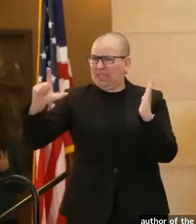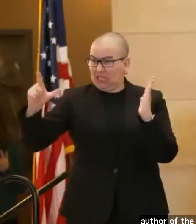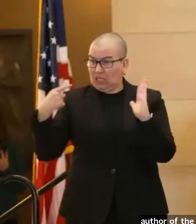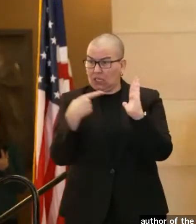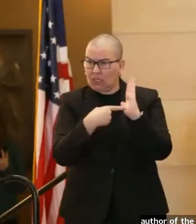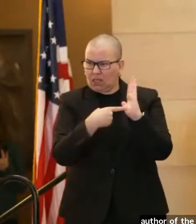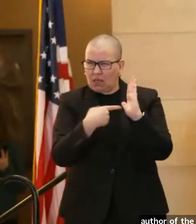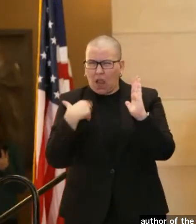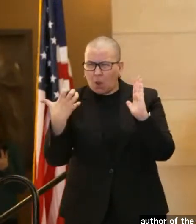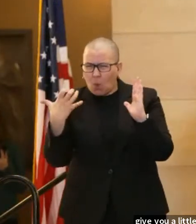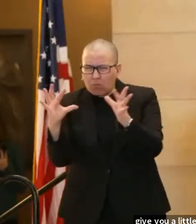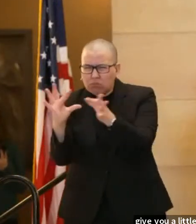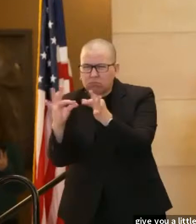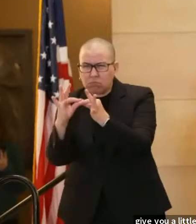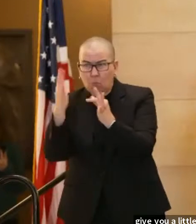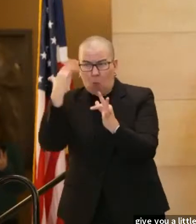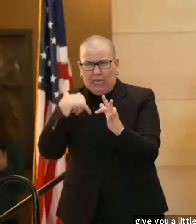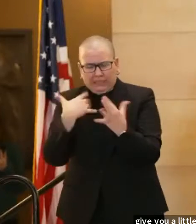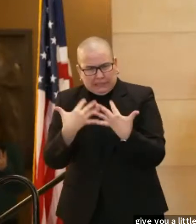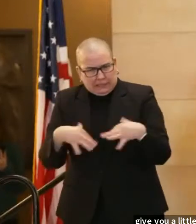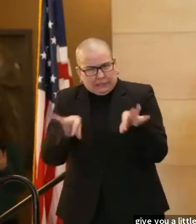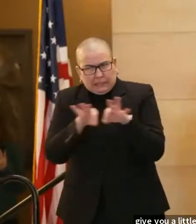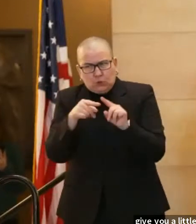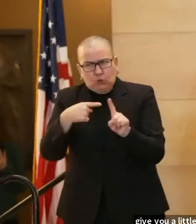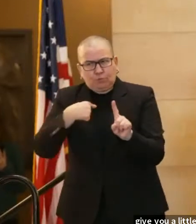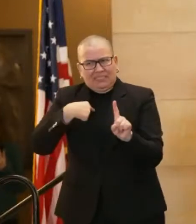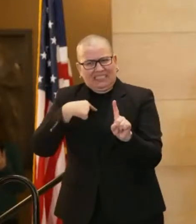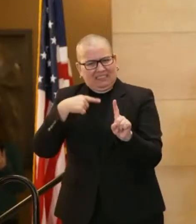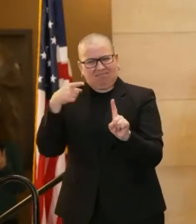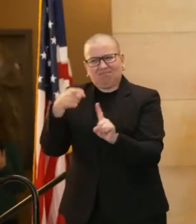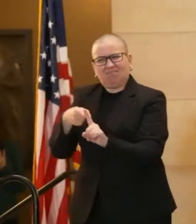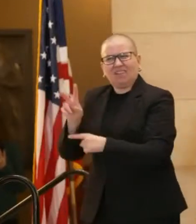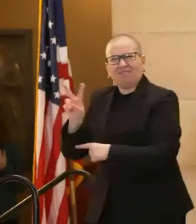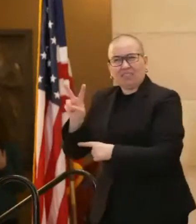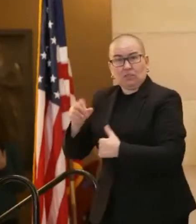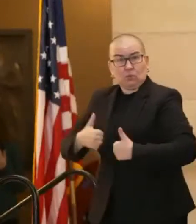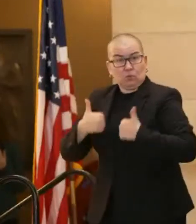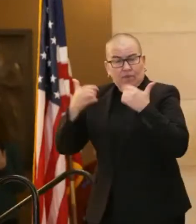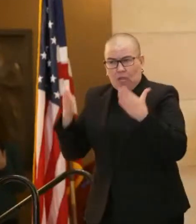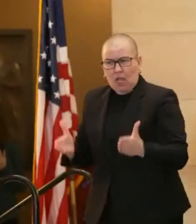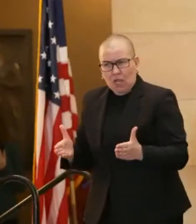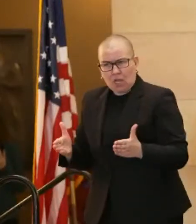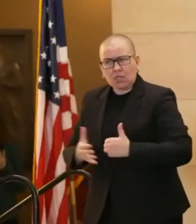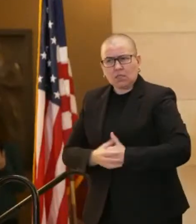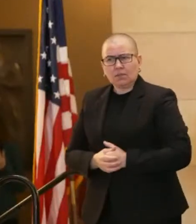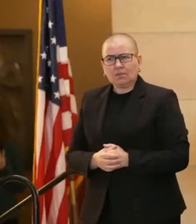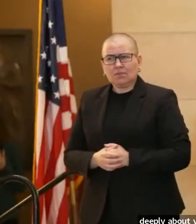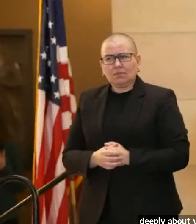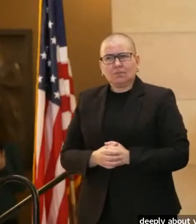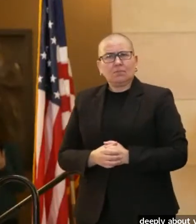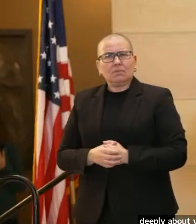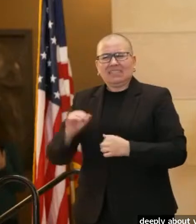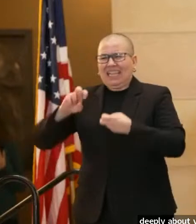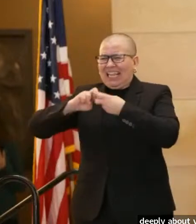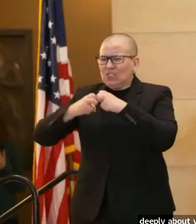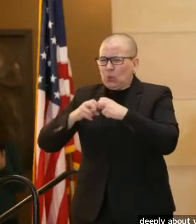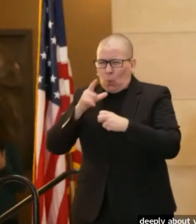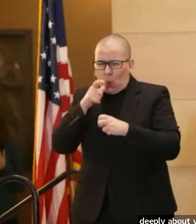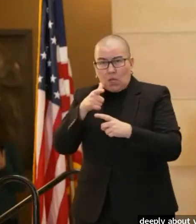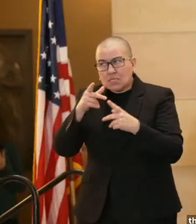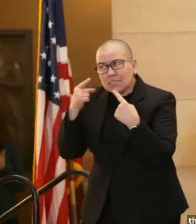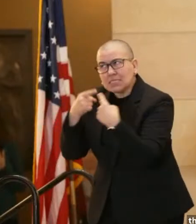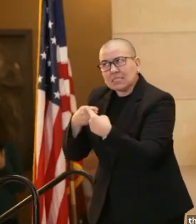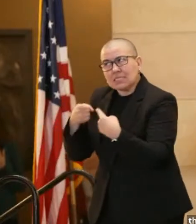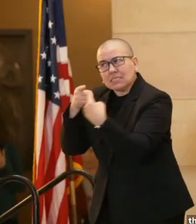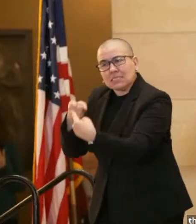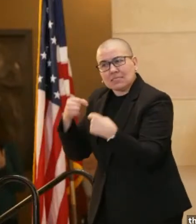I care so deeply about victim survivors and about the issues that you're advocating for. I decided